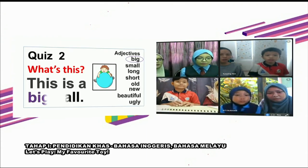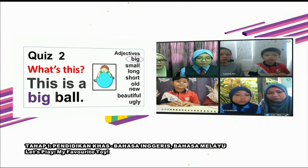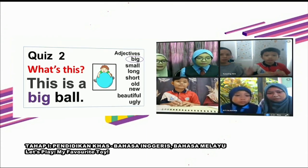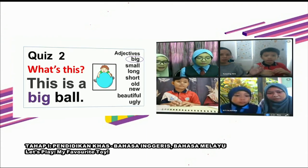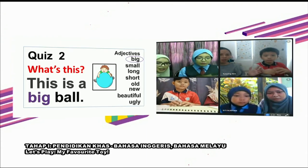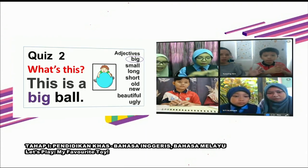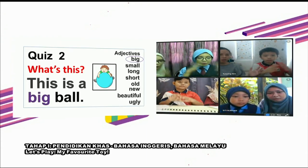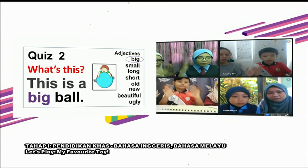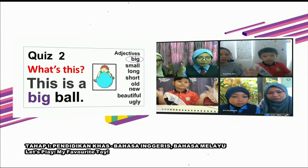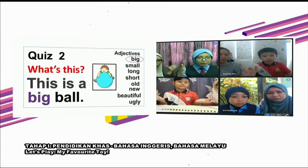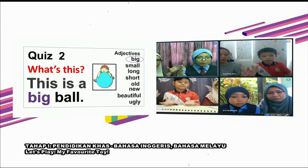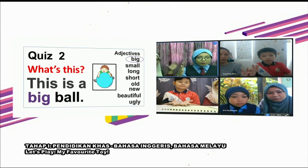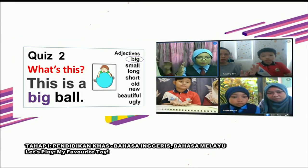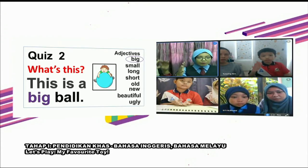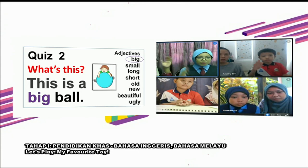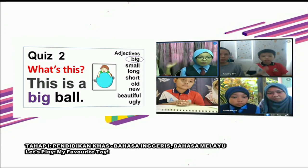Bean.